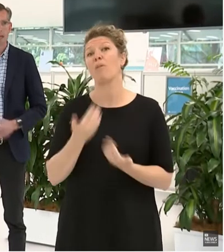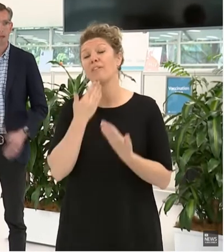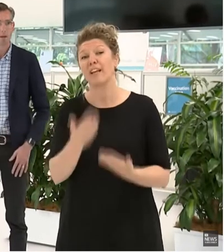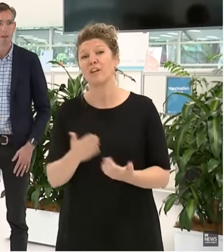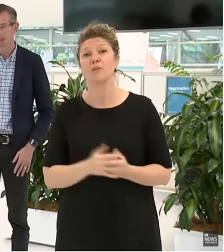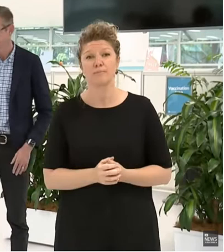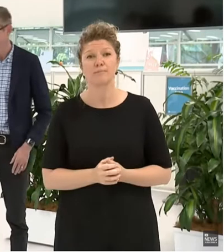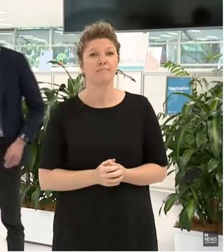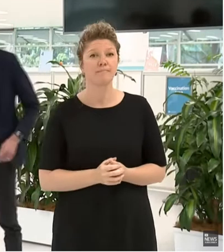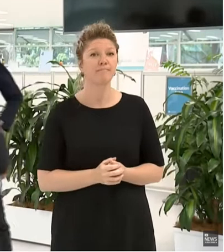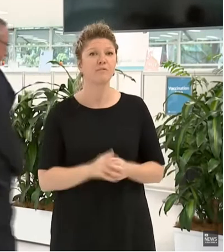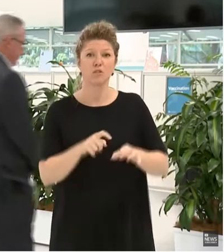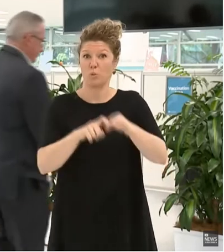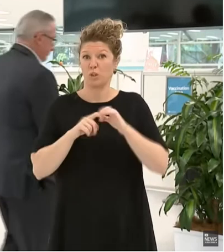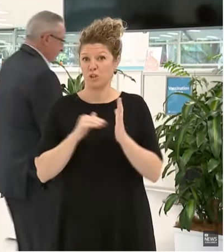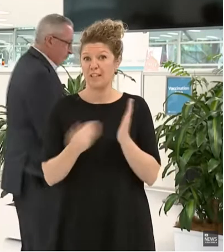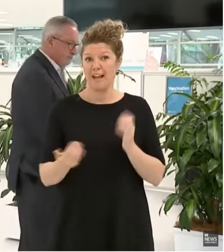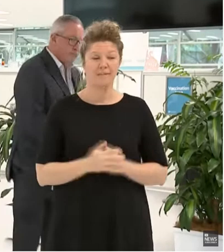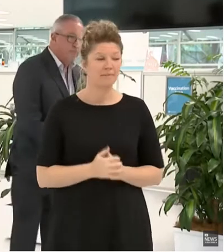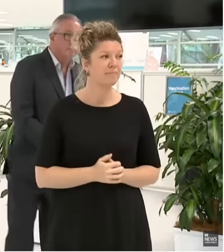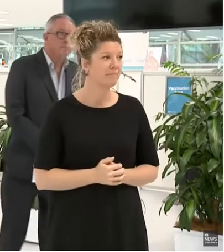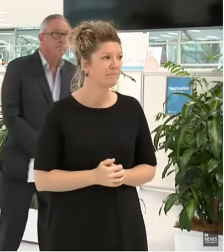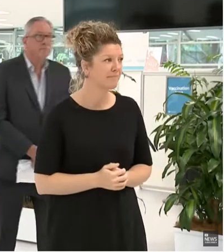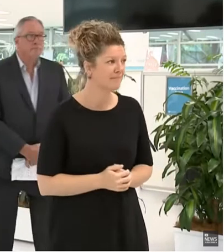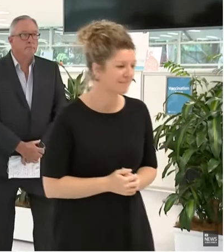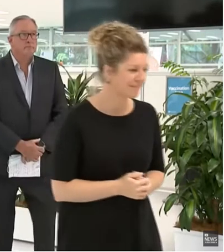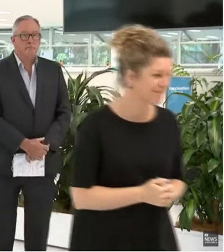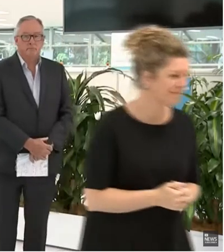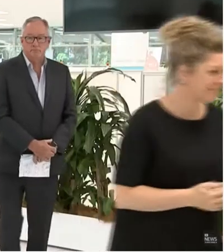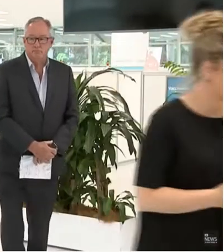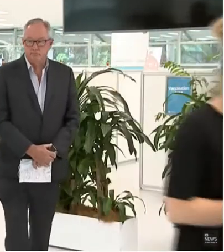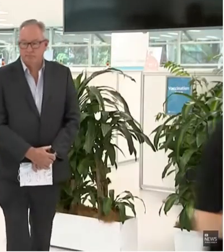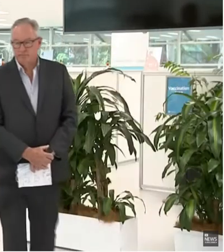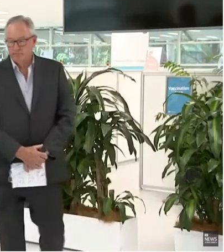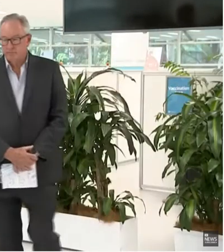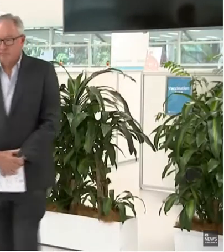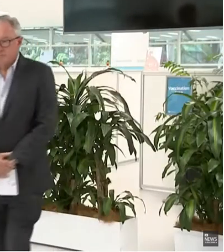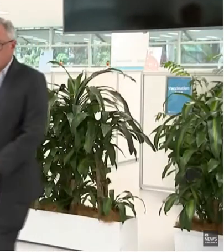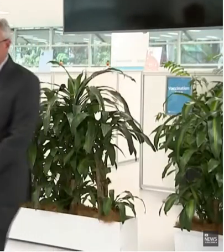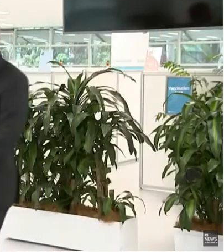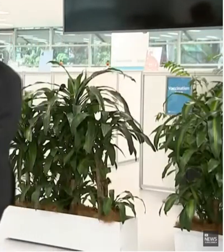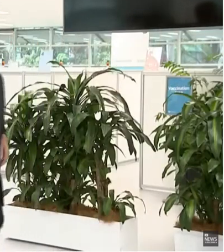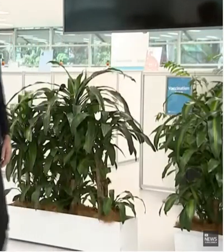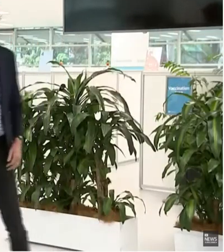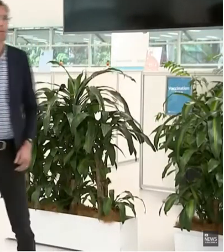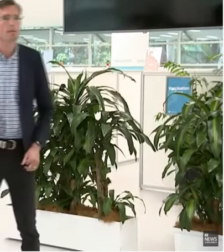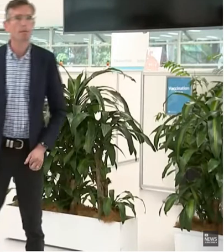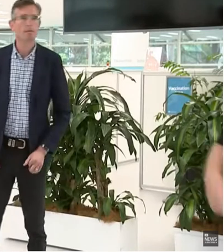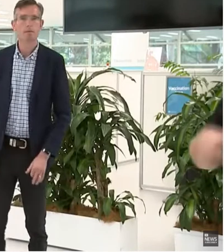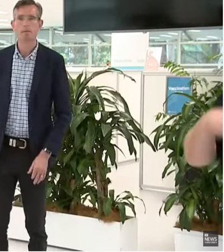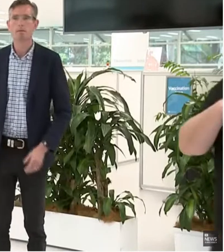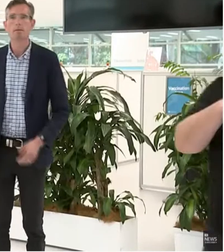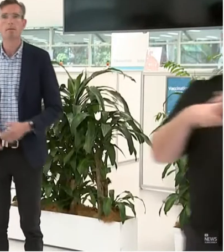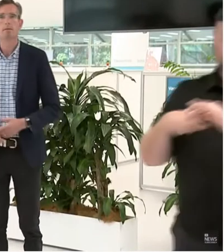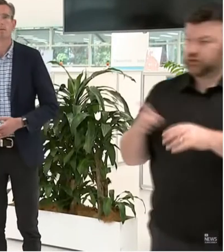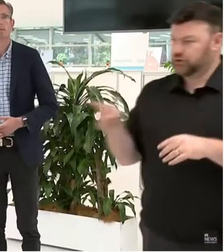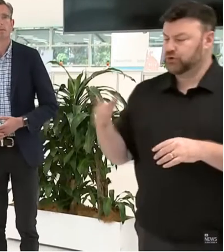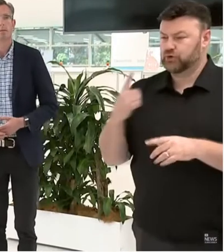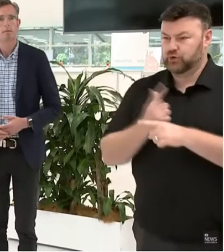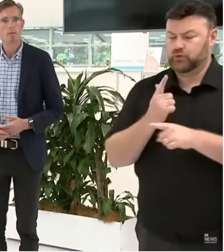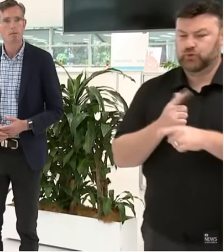you. Questions? Just on that point, please, Minister. Yep. So if